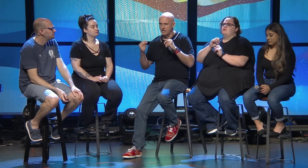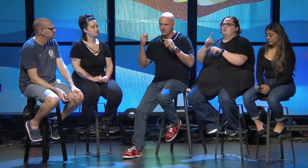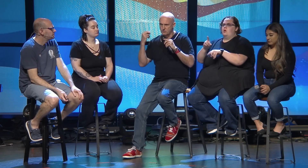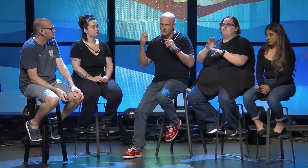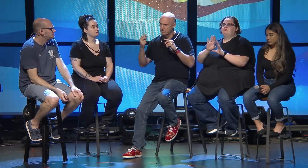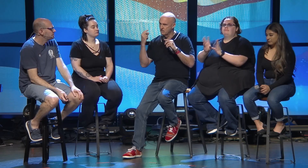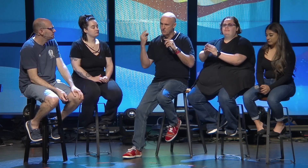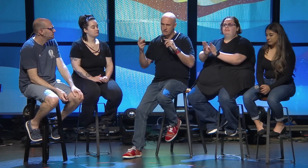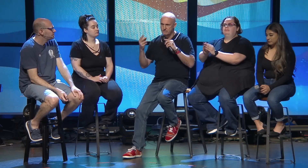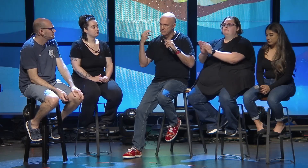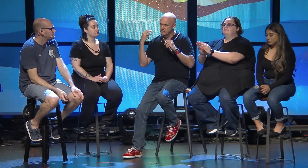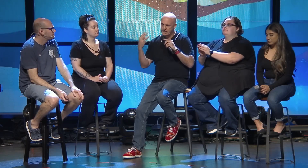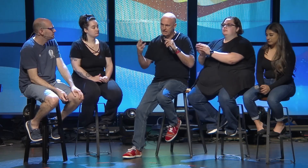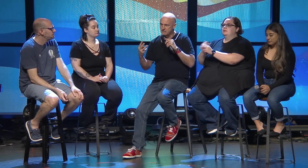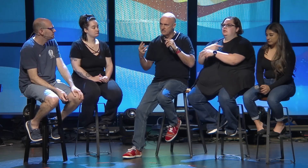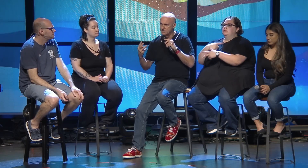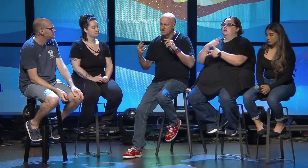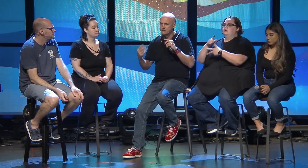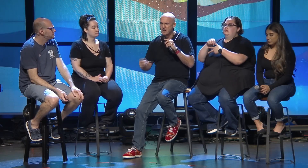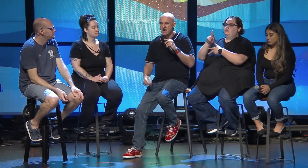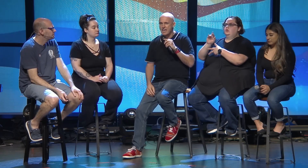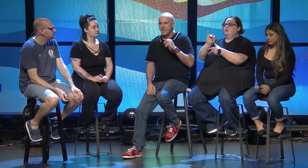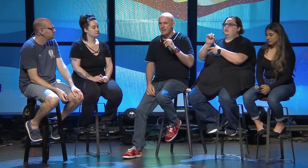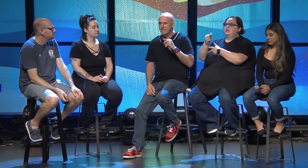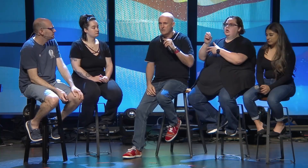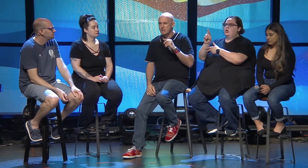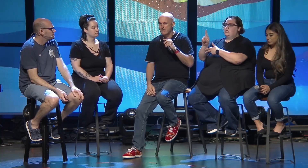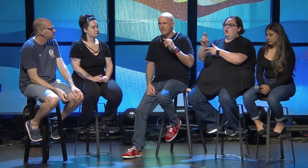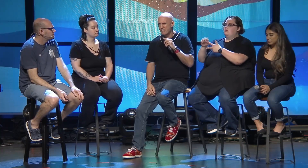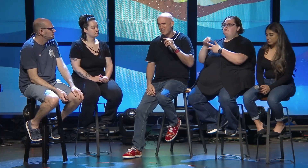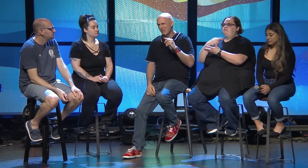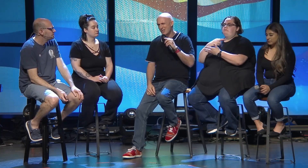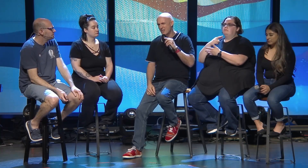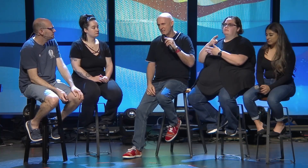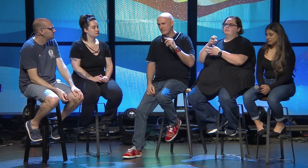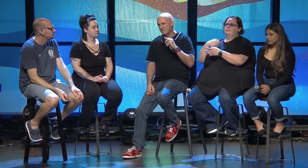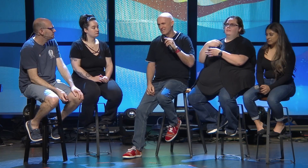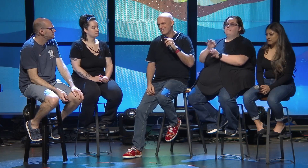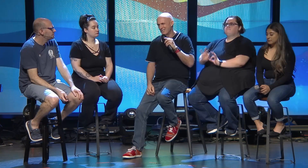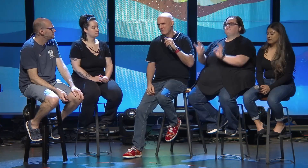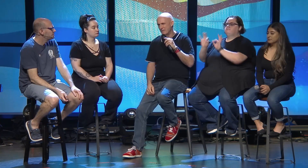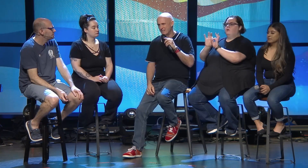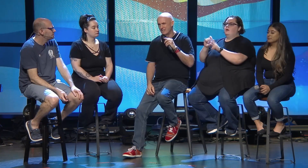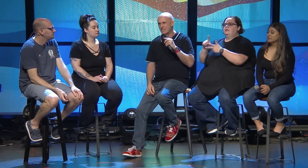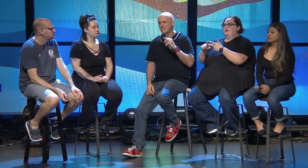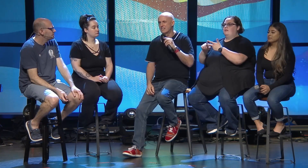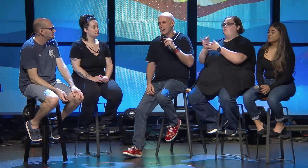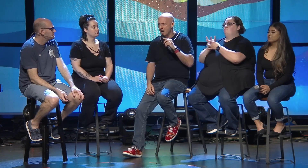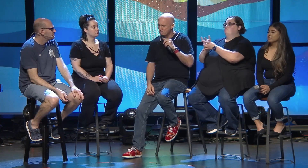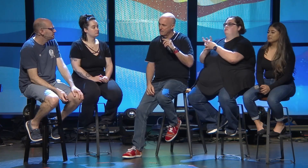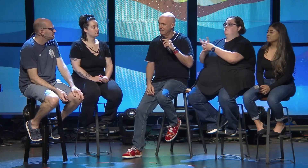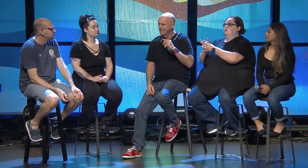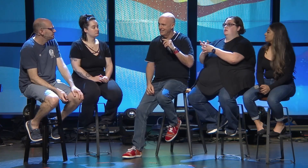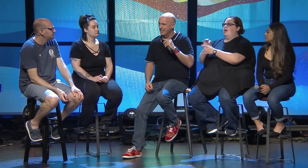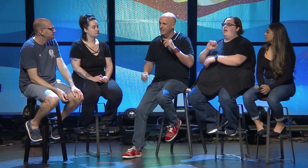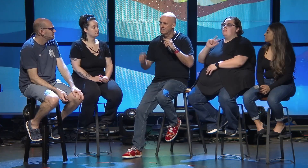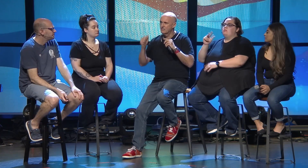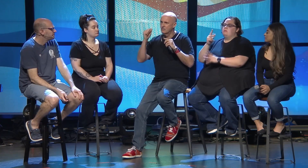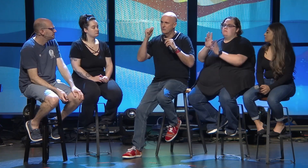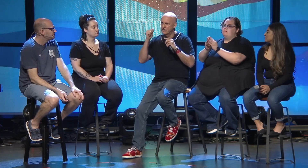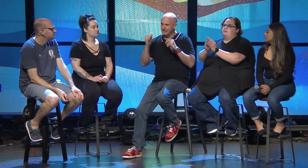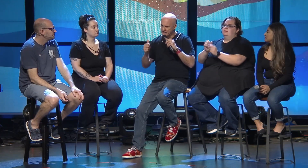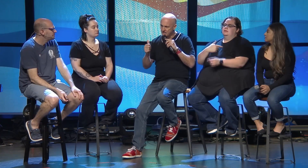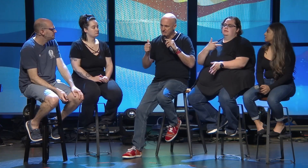I would hear it's rigor, relevance, and relationships. And after about the third conference, I stood up and I said, stop.